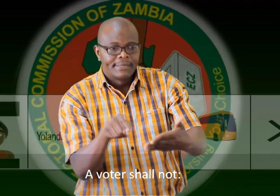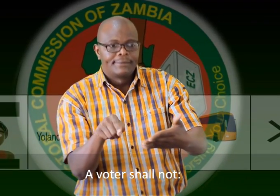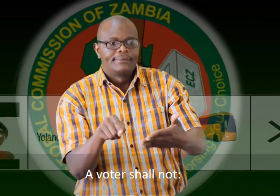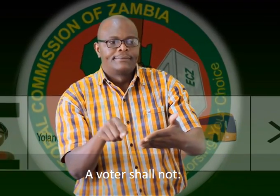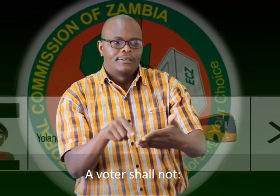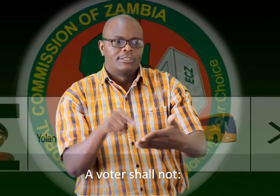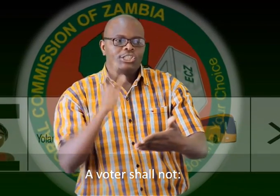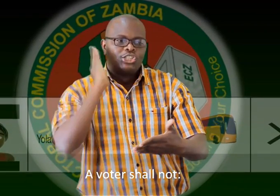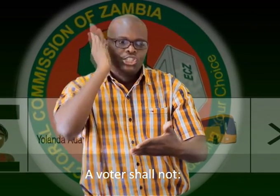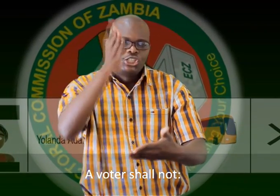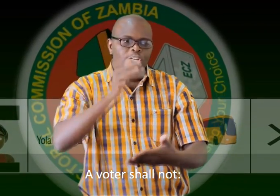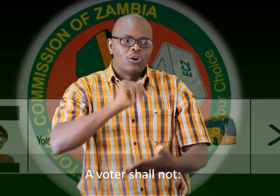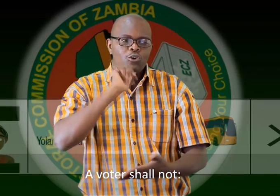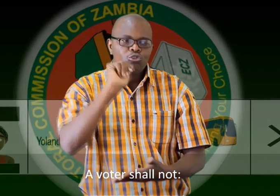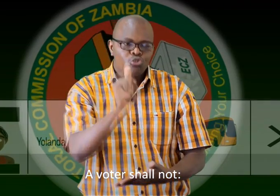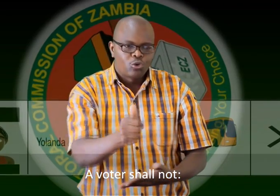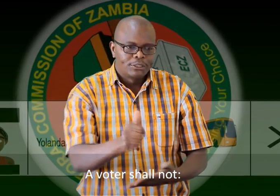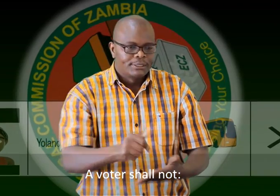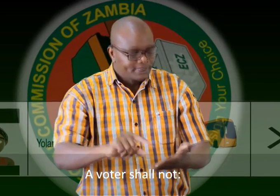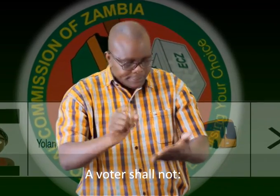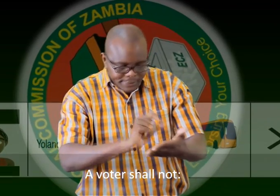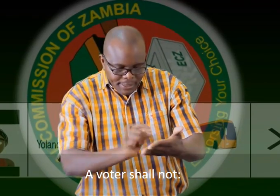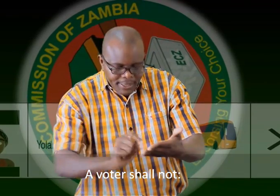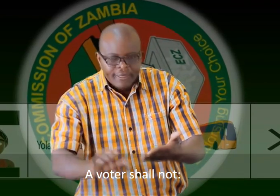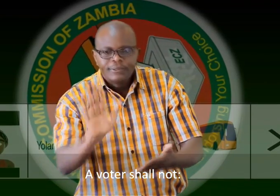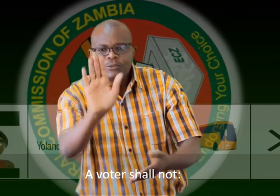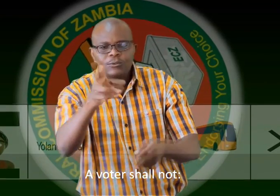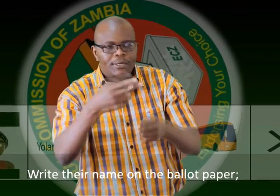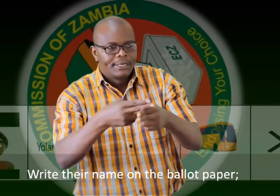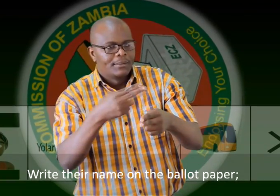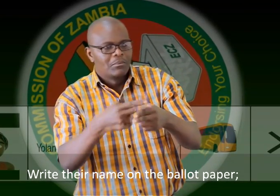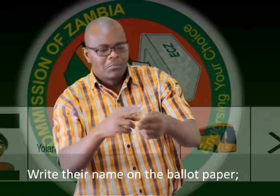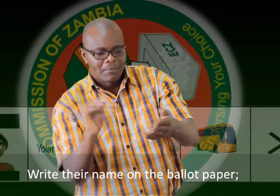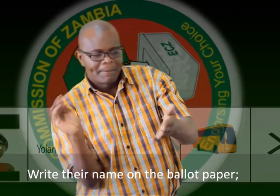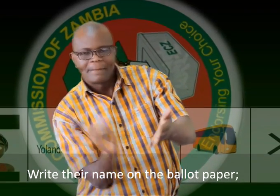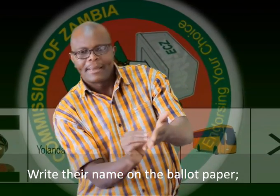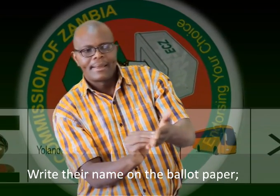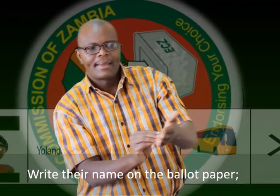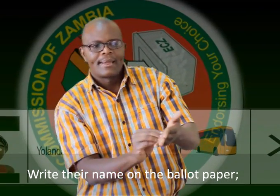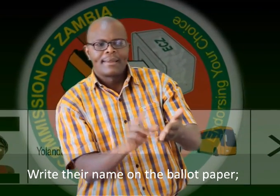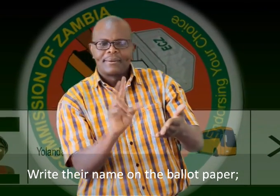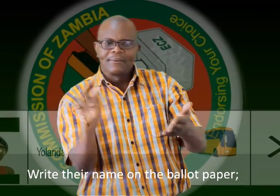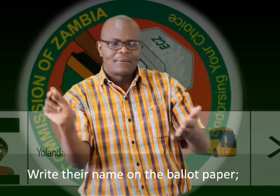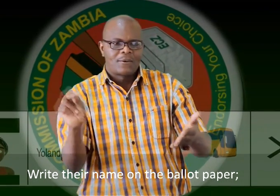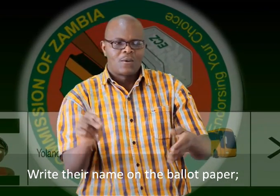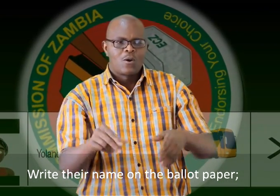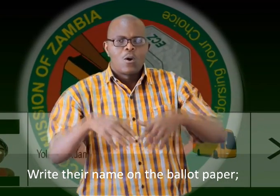A voter shall not write their name on the ballot paper,